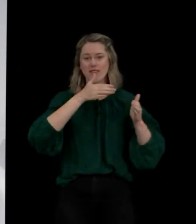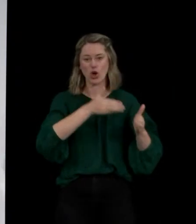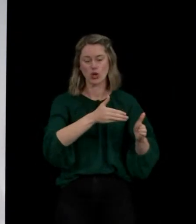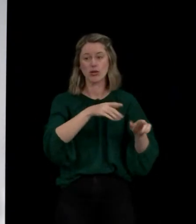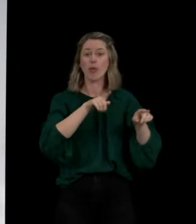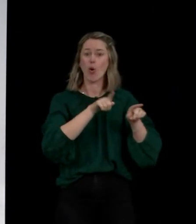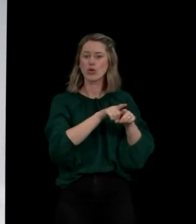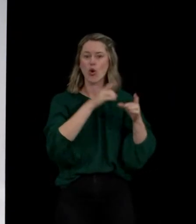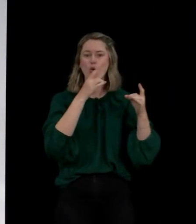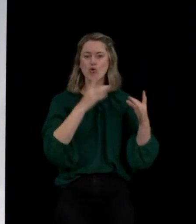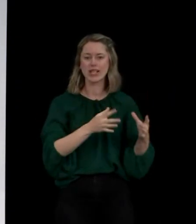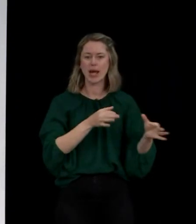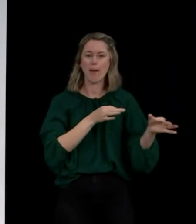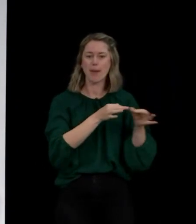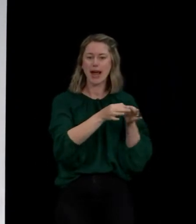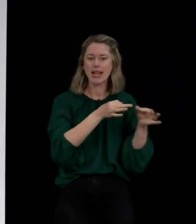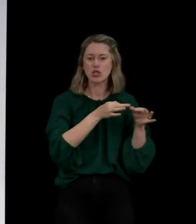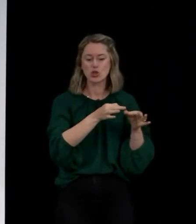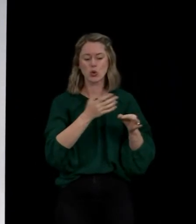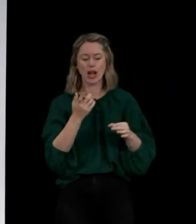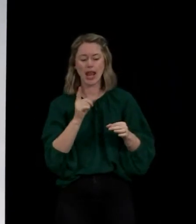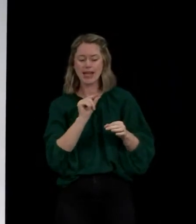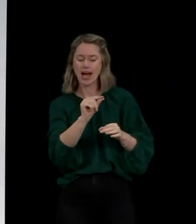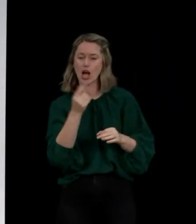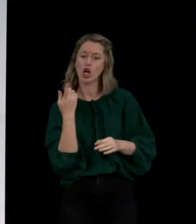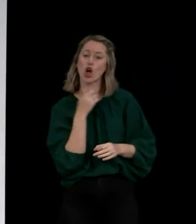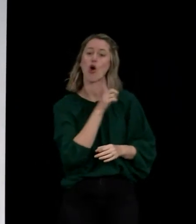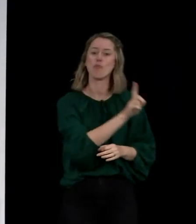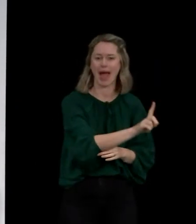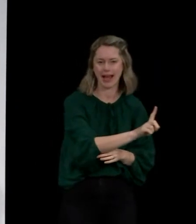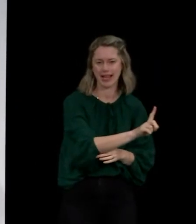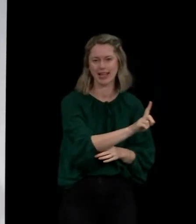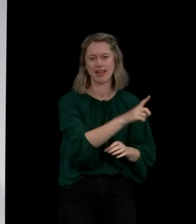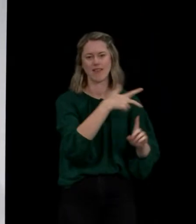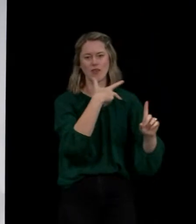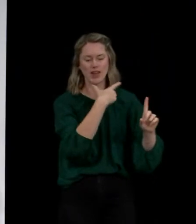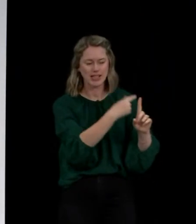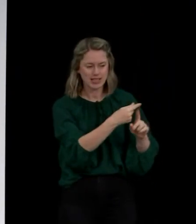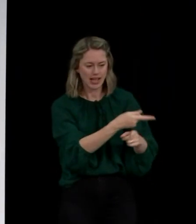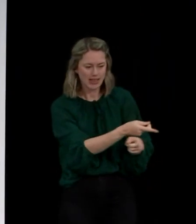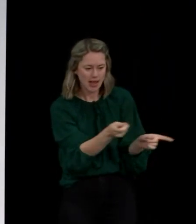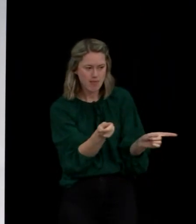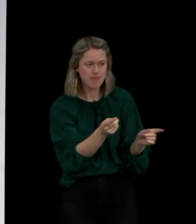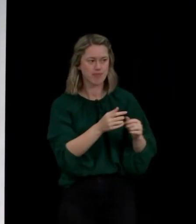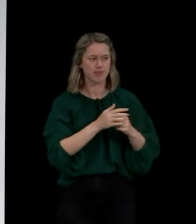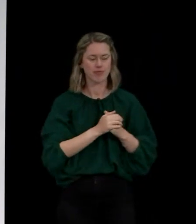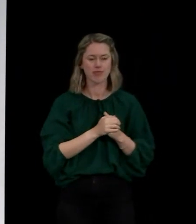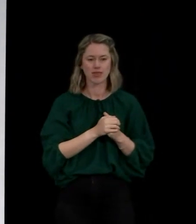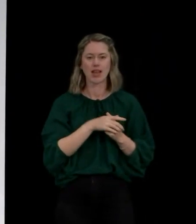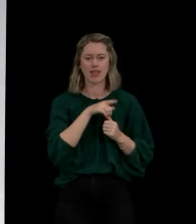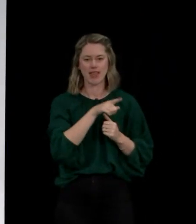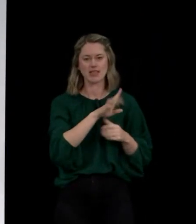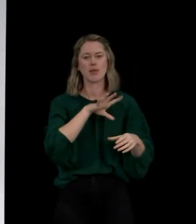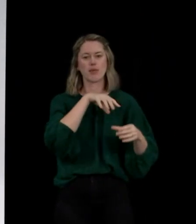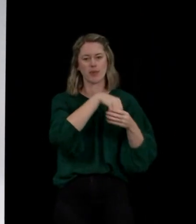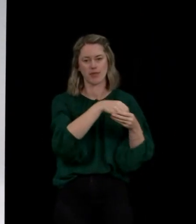They are already making plans to then return with a vaccine program for those who have not already been vaccinated. So that is part of the planning.